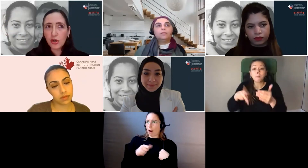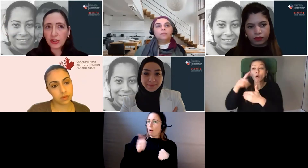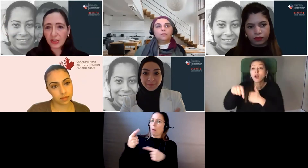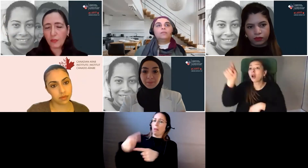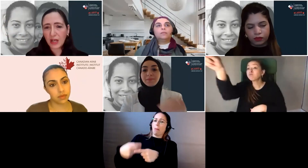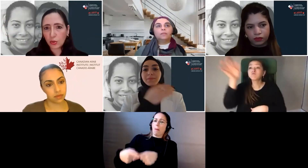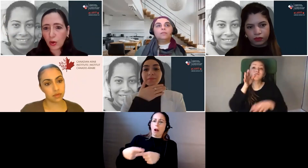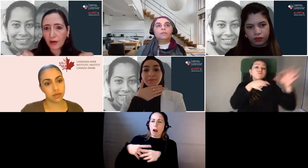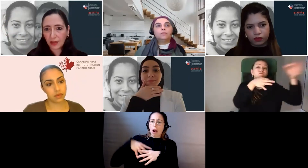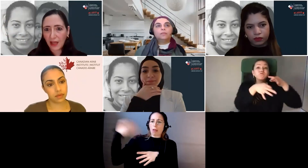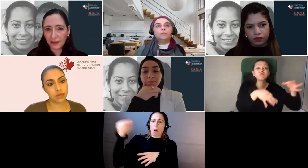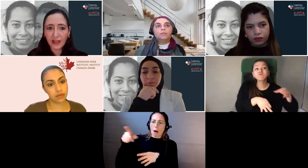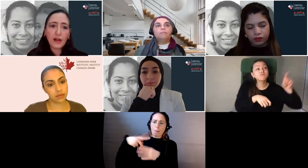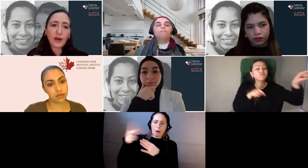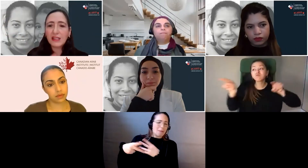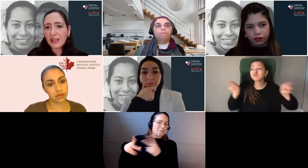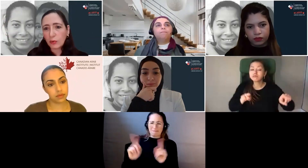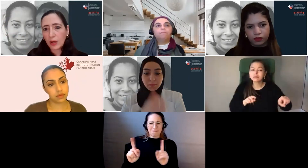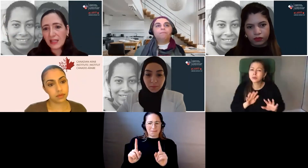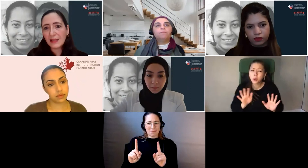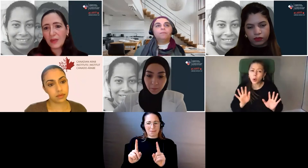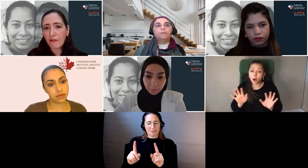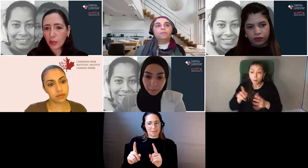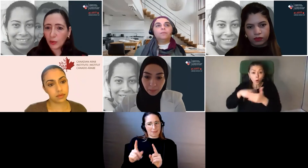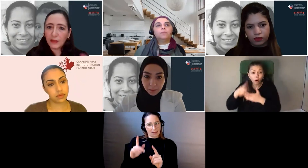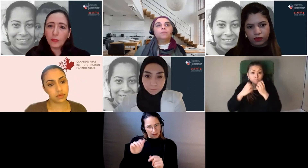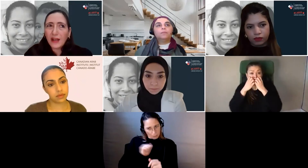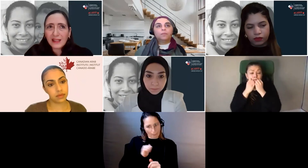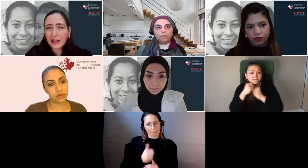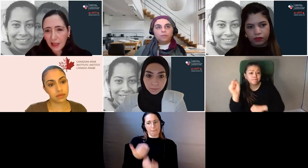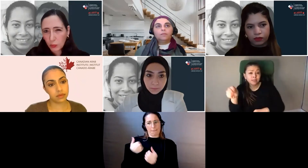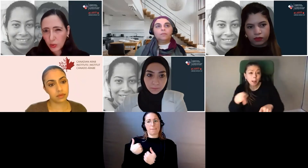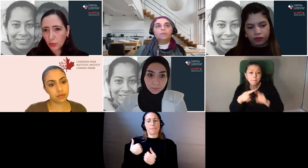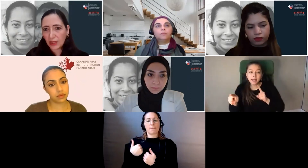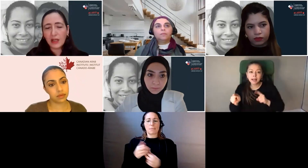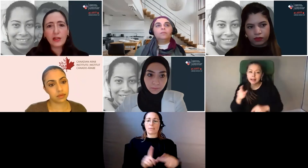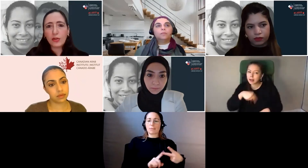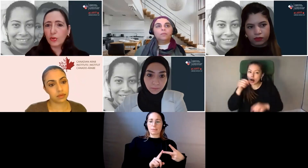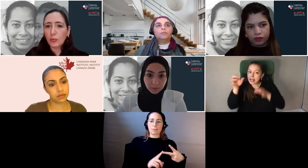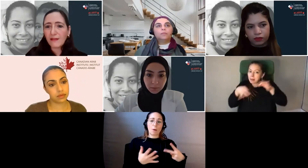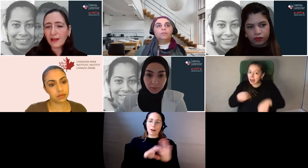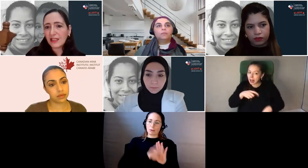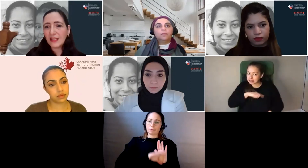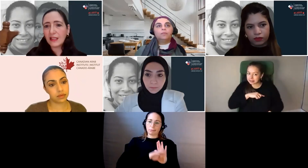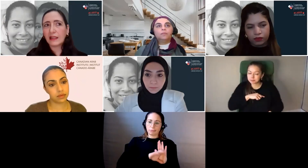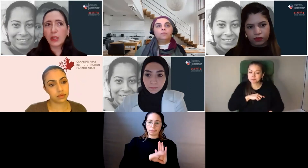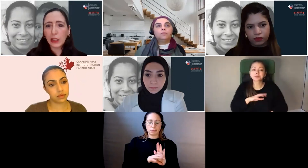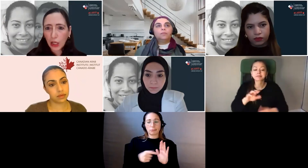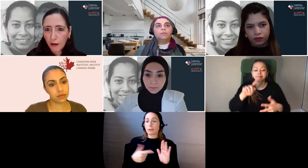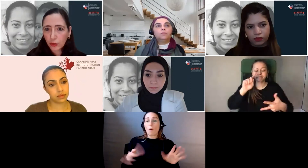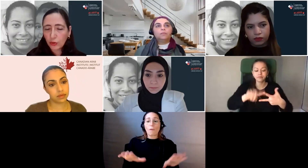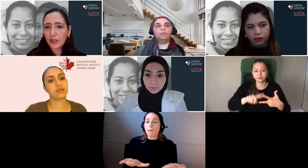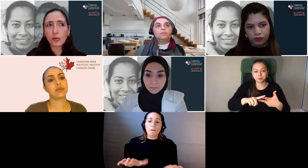are not determinant to our health, right? The second one is the behavioral one. What exactly are we doing? Do we have an activity that